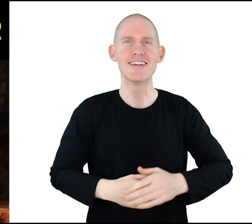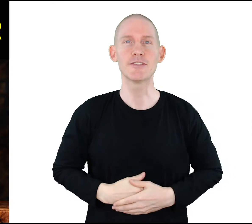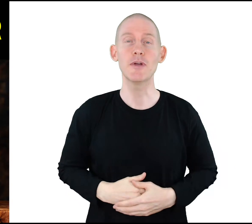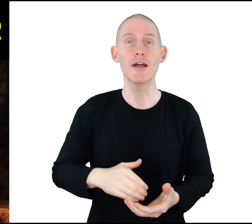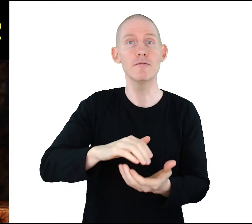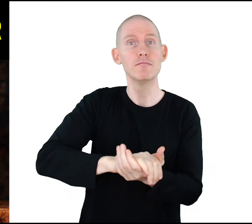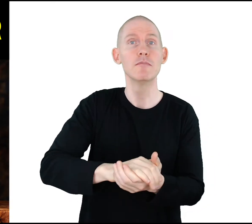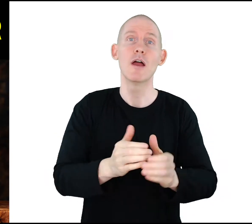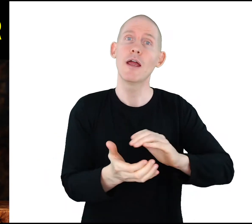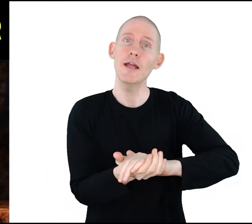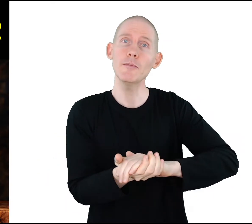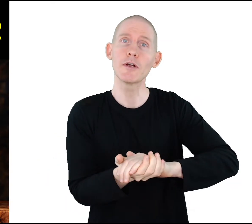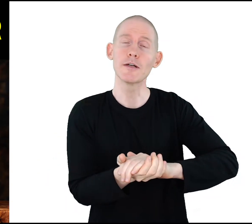we have hamburger.